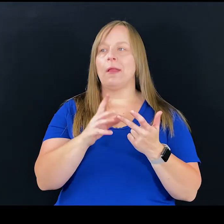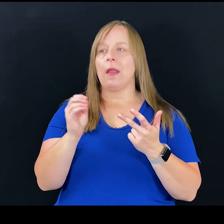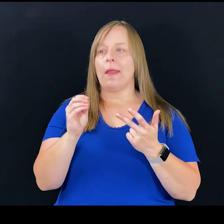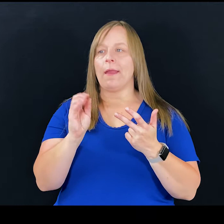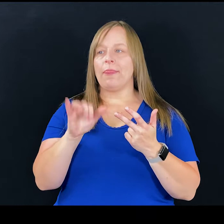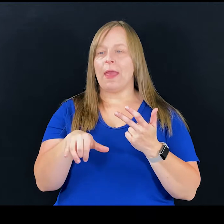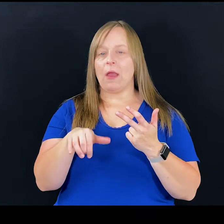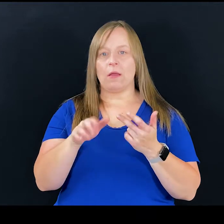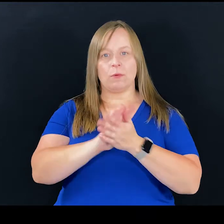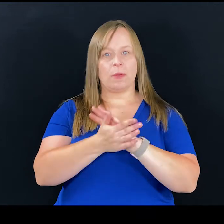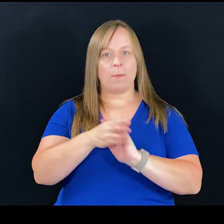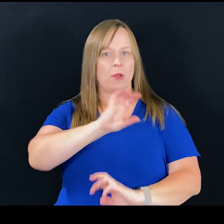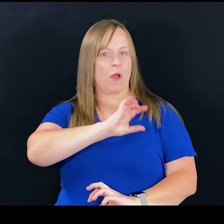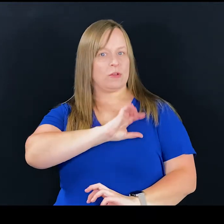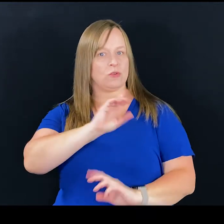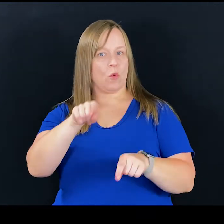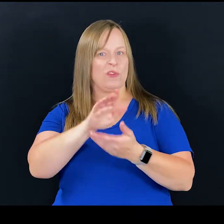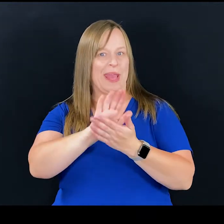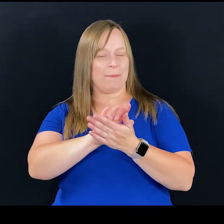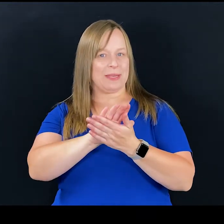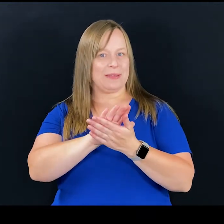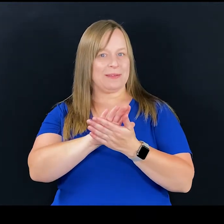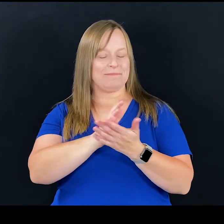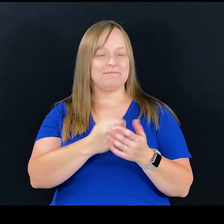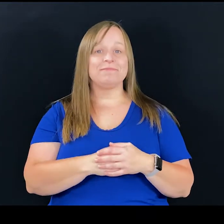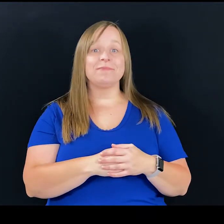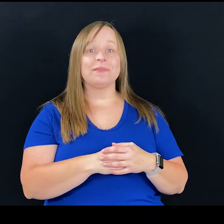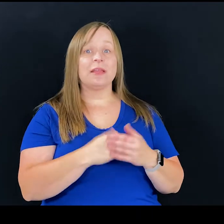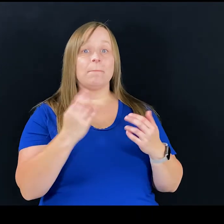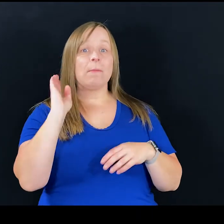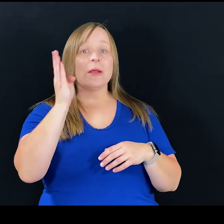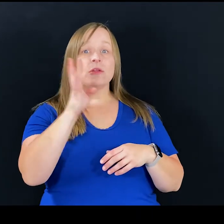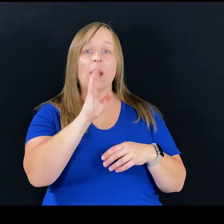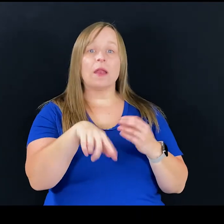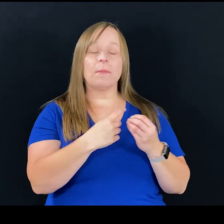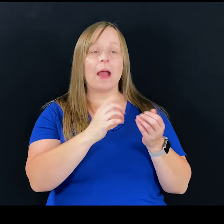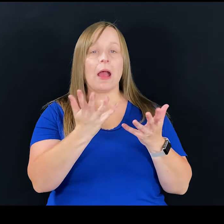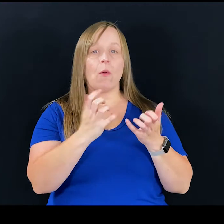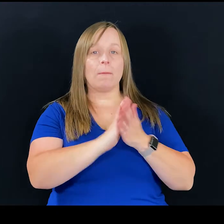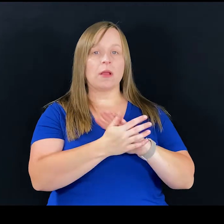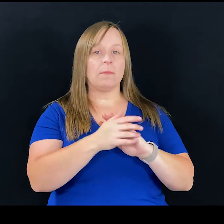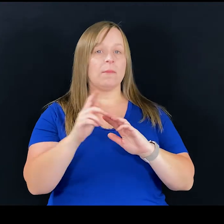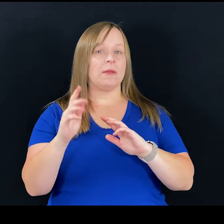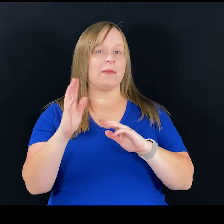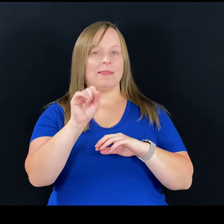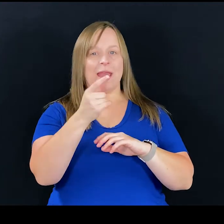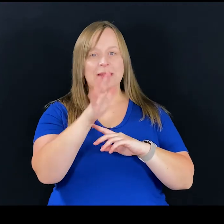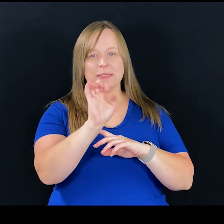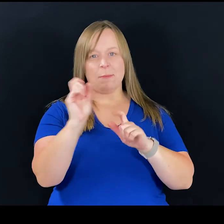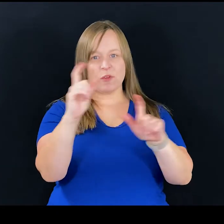college, and that would be being a police officer, going to the academy. In my presentation, I talked about how I want to become a